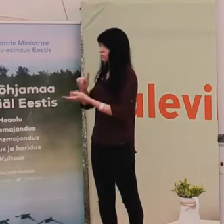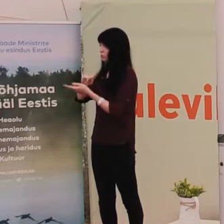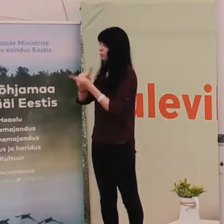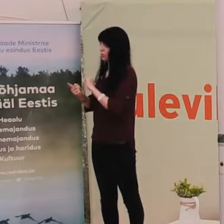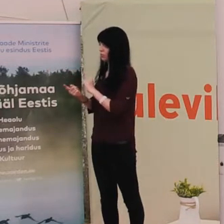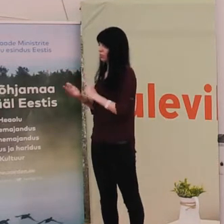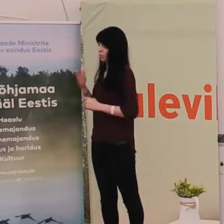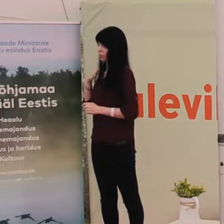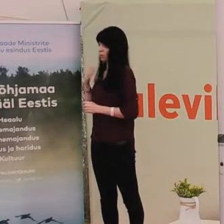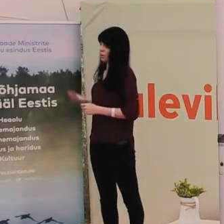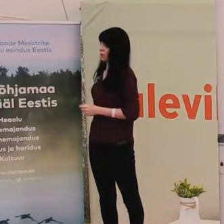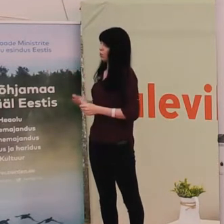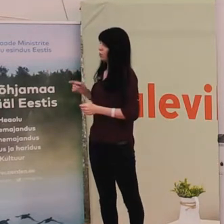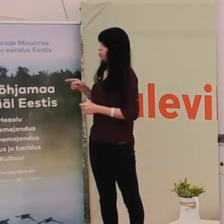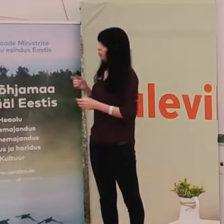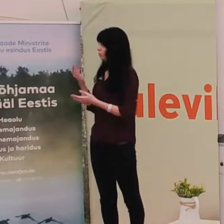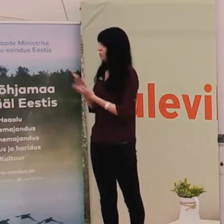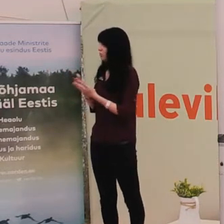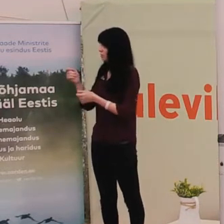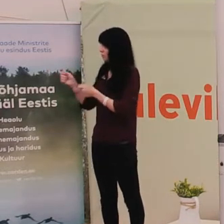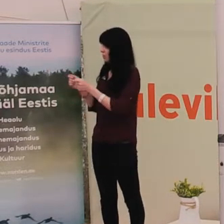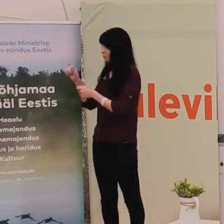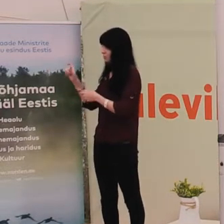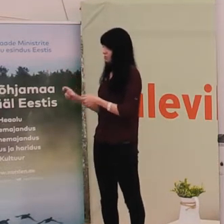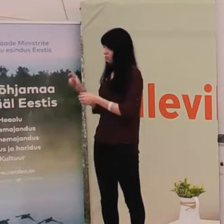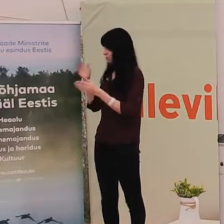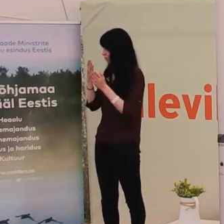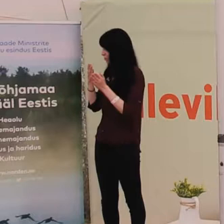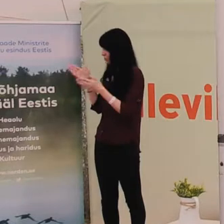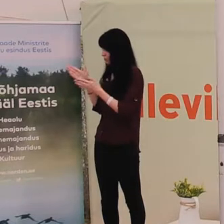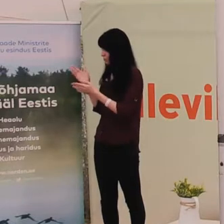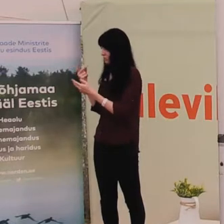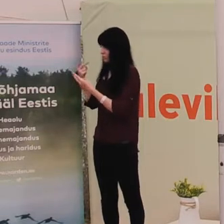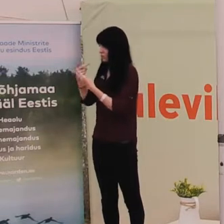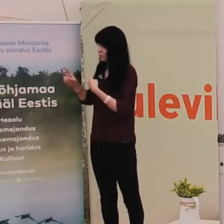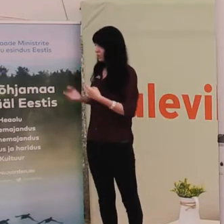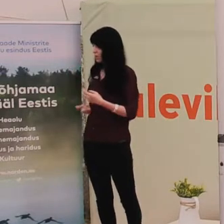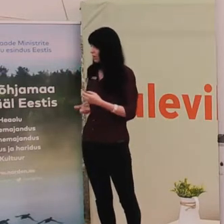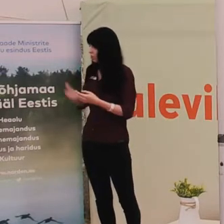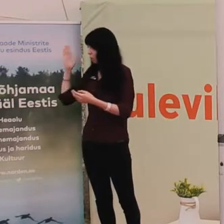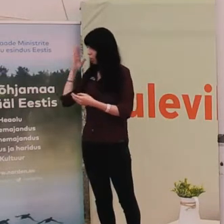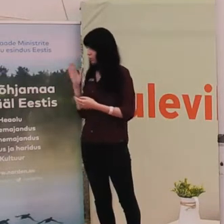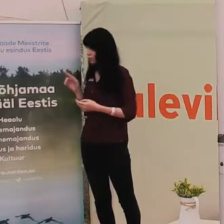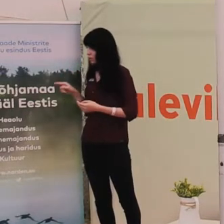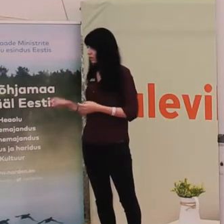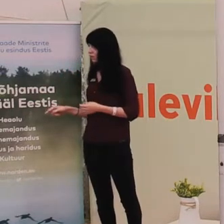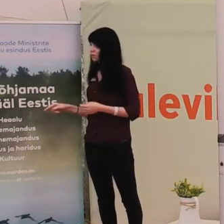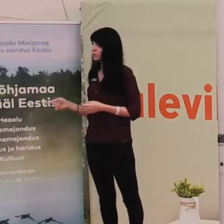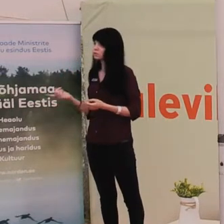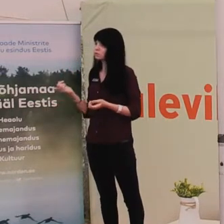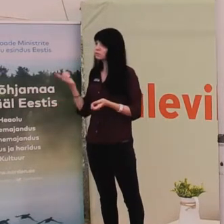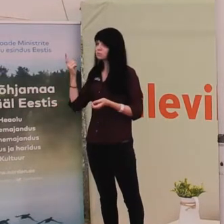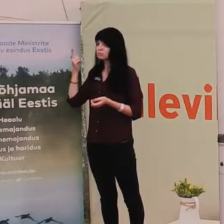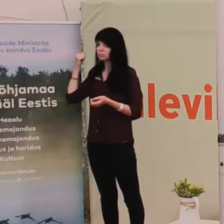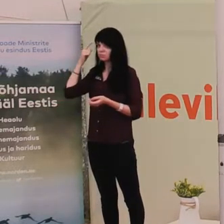managers who have changed their own personal lives. And then one of the first things they start thinking, okay, where should I put my